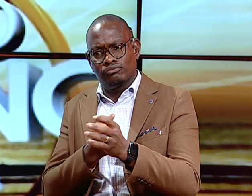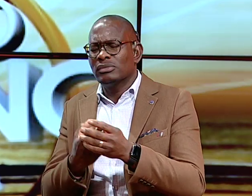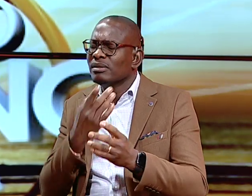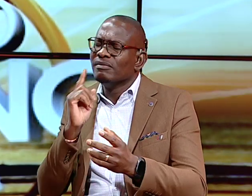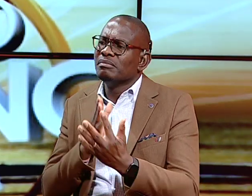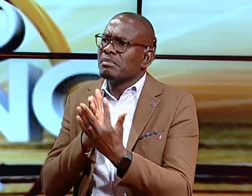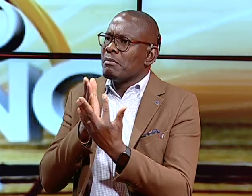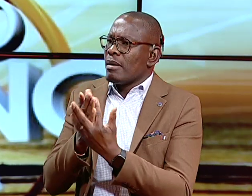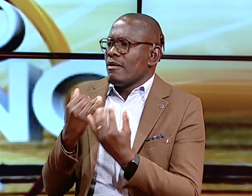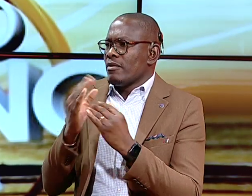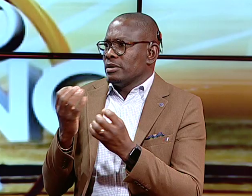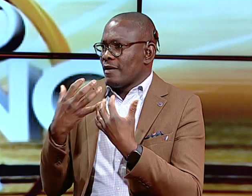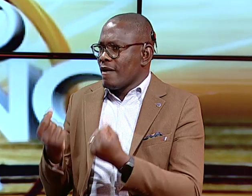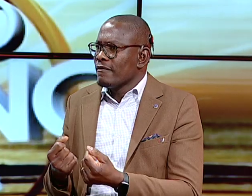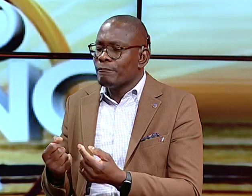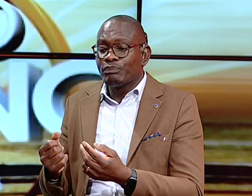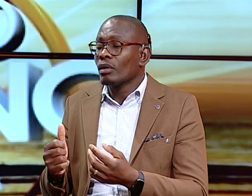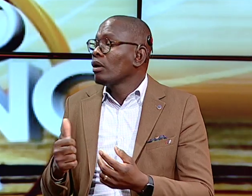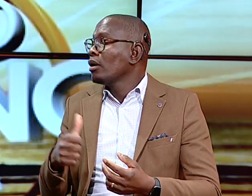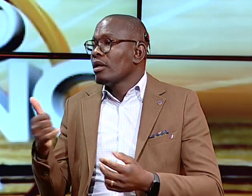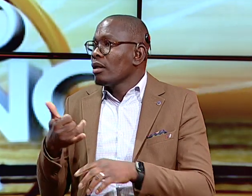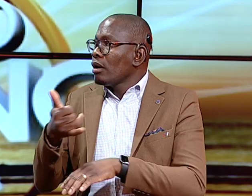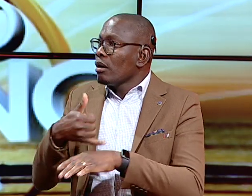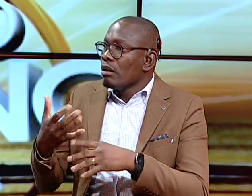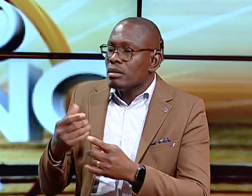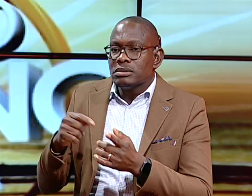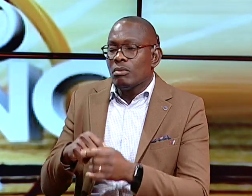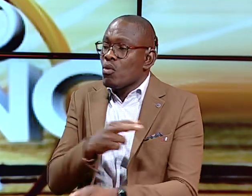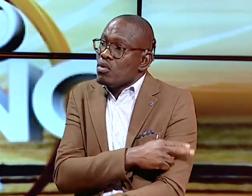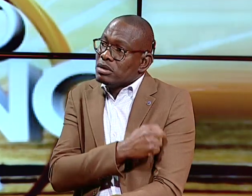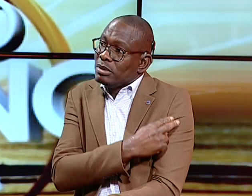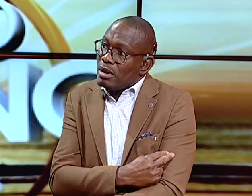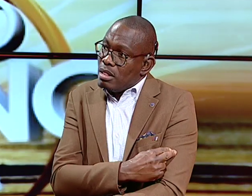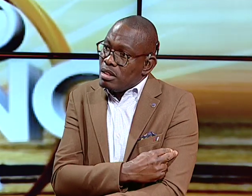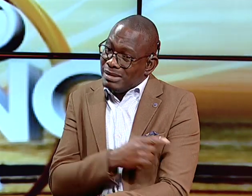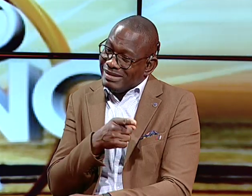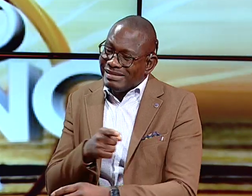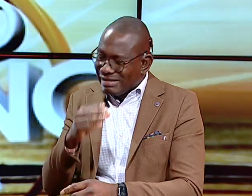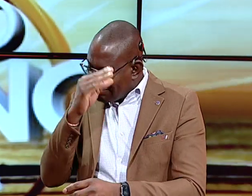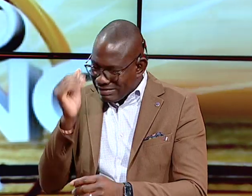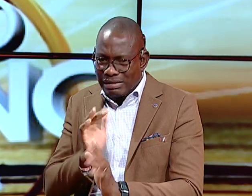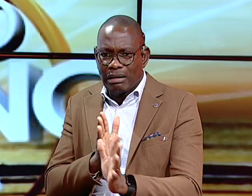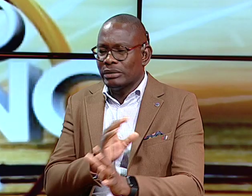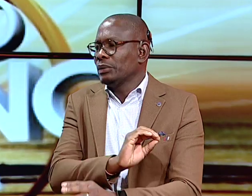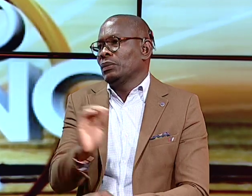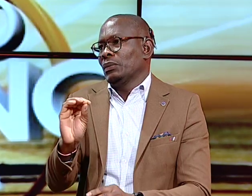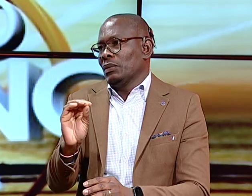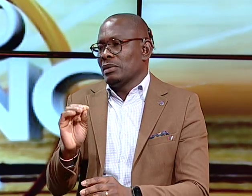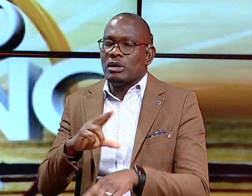to yeah. everyone. Yes. So we need to make sure that there's also hospitals, yeah. clinics. There's